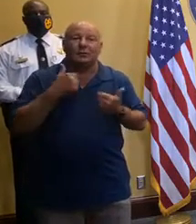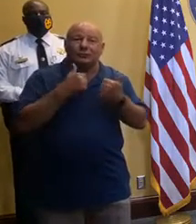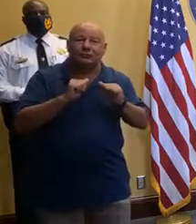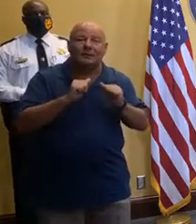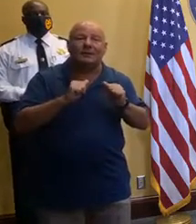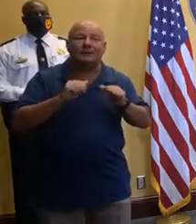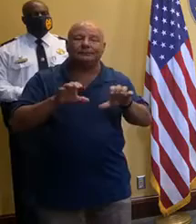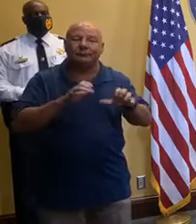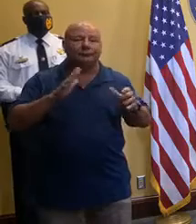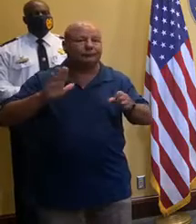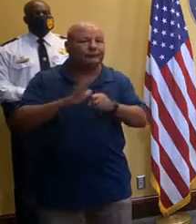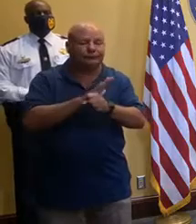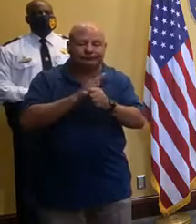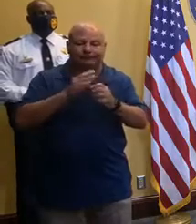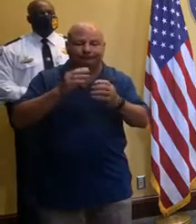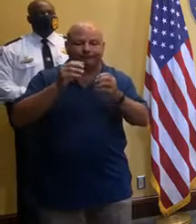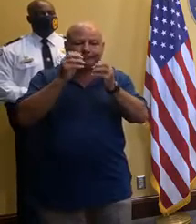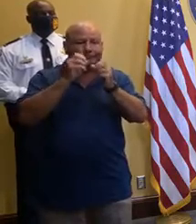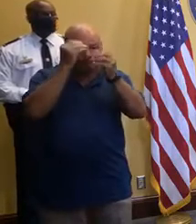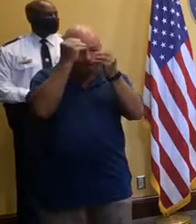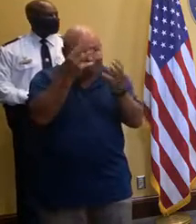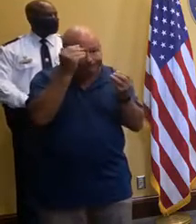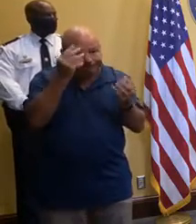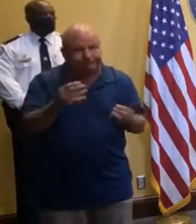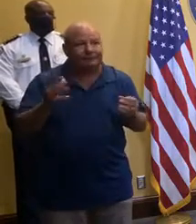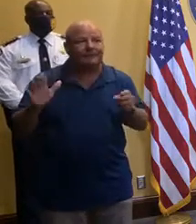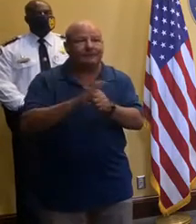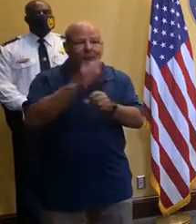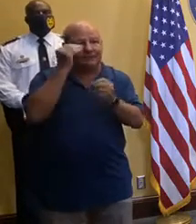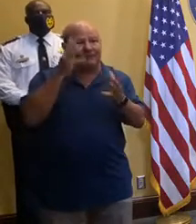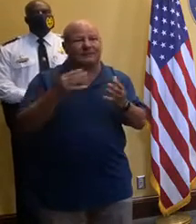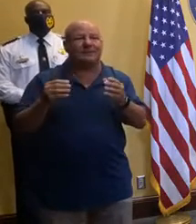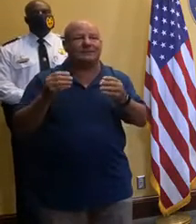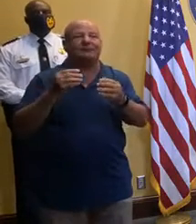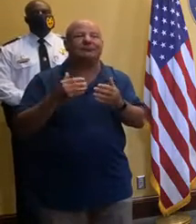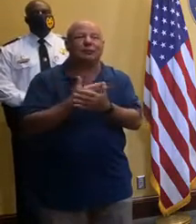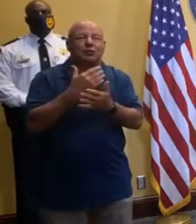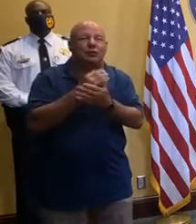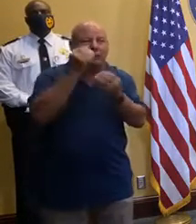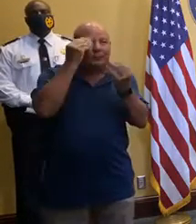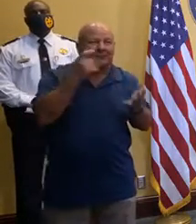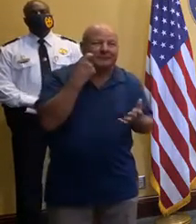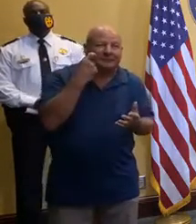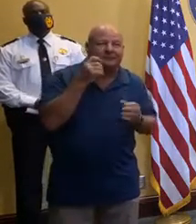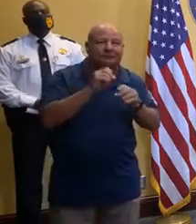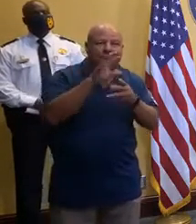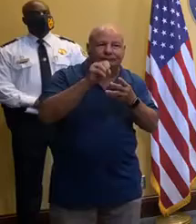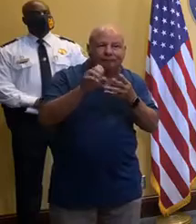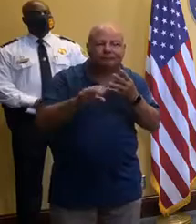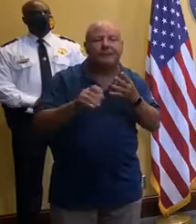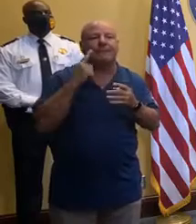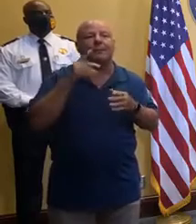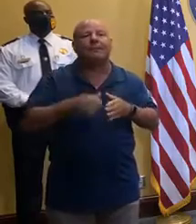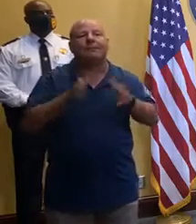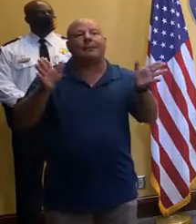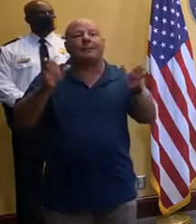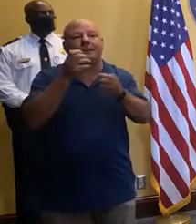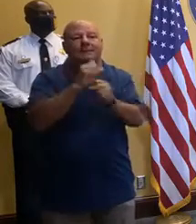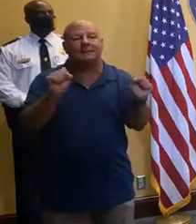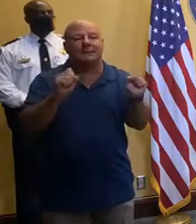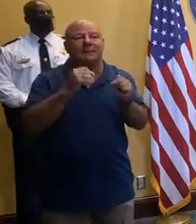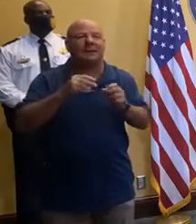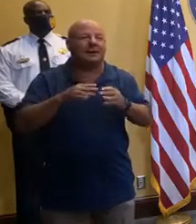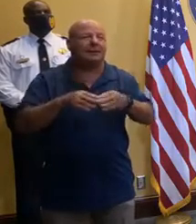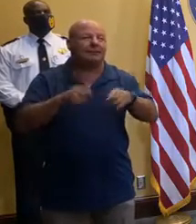thorough job of updating the public, and particularly around public safety and the public health of this